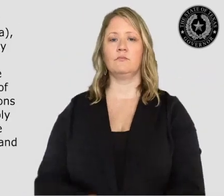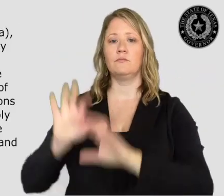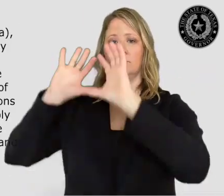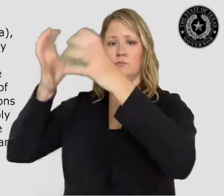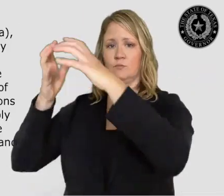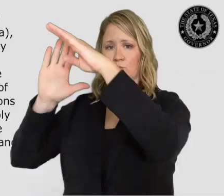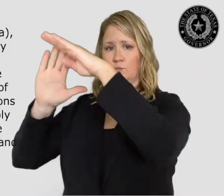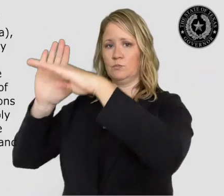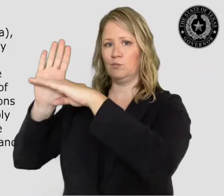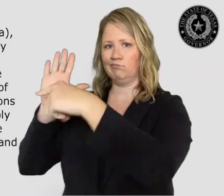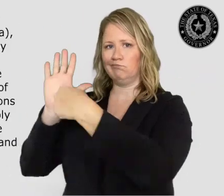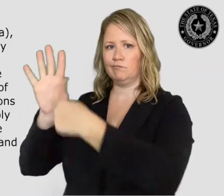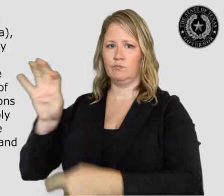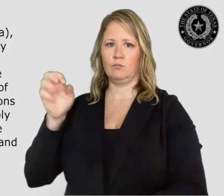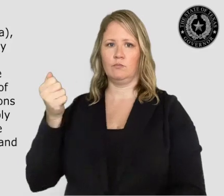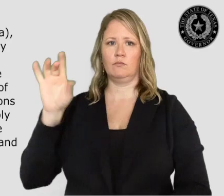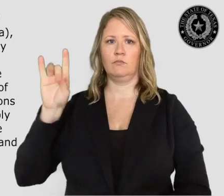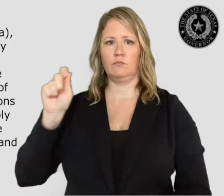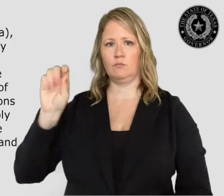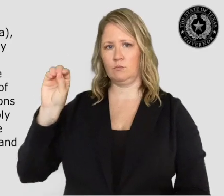whereas, under Section